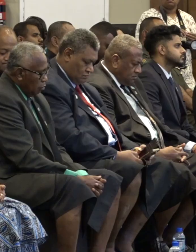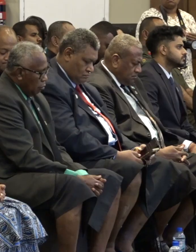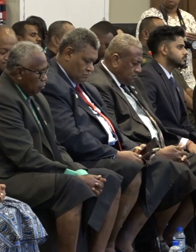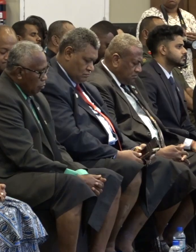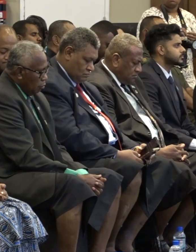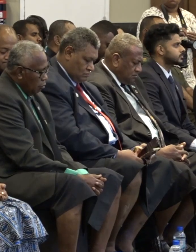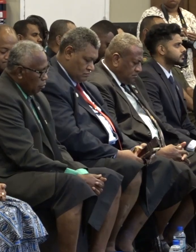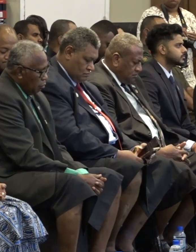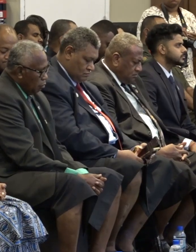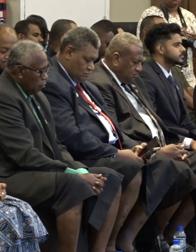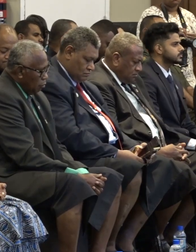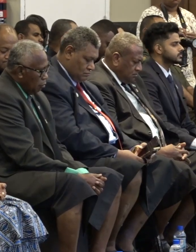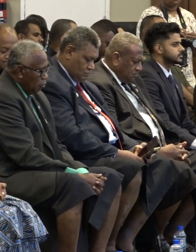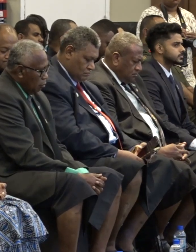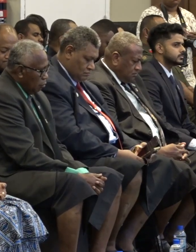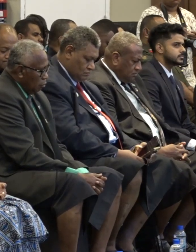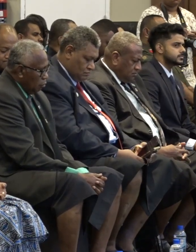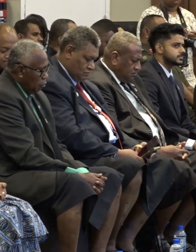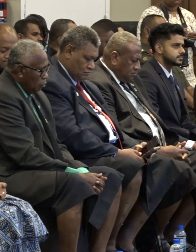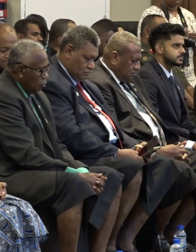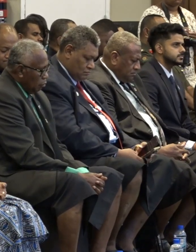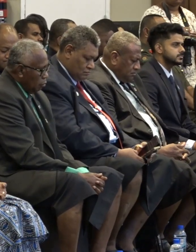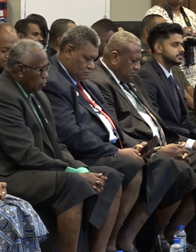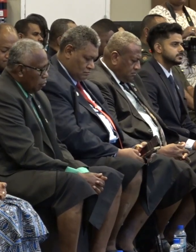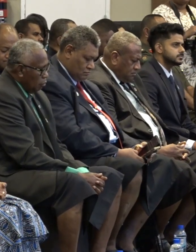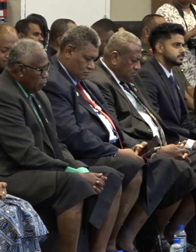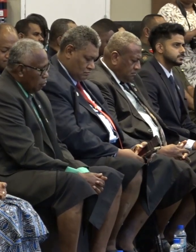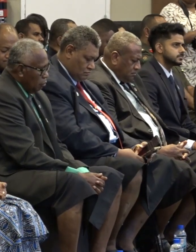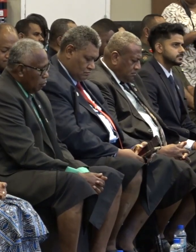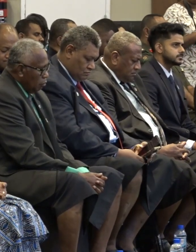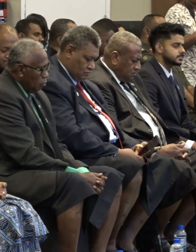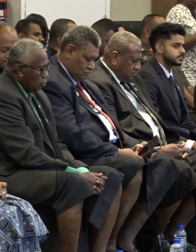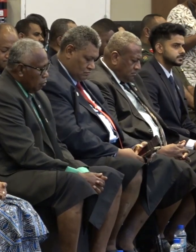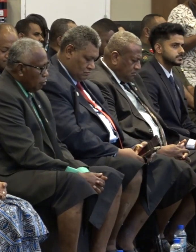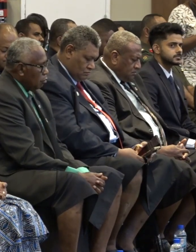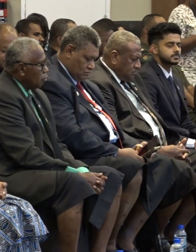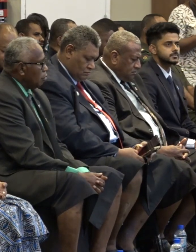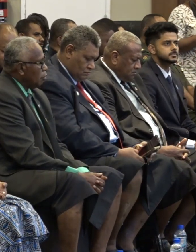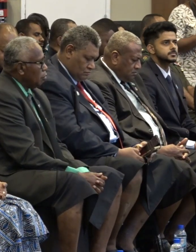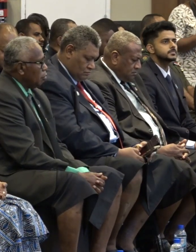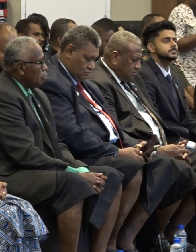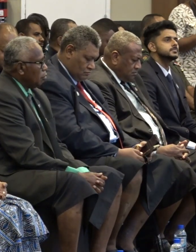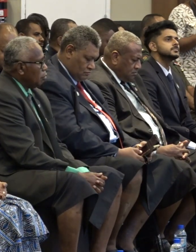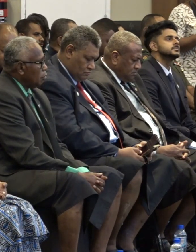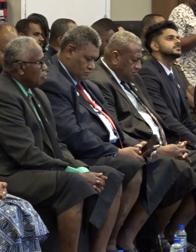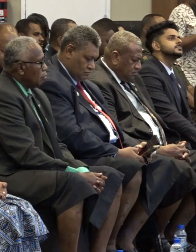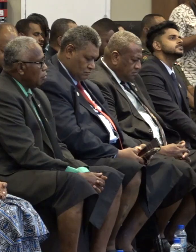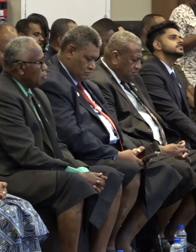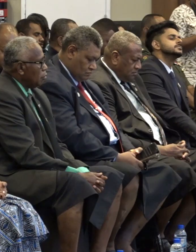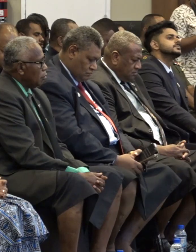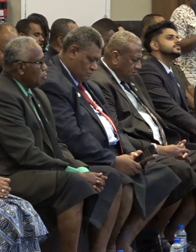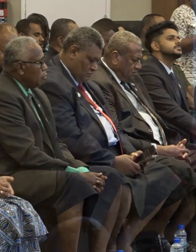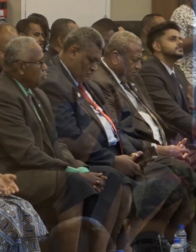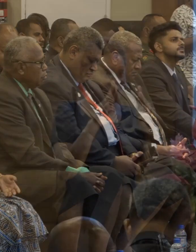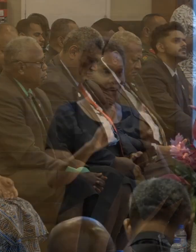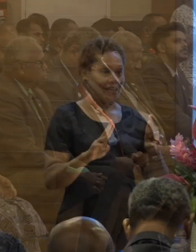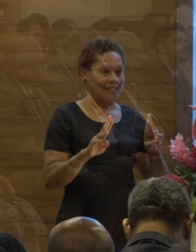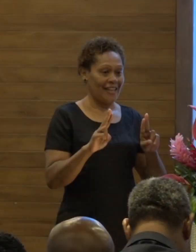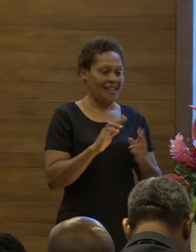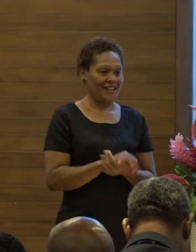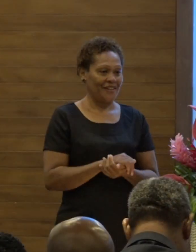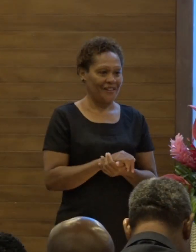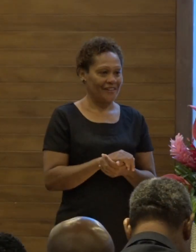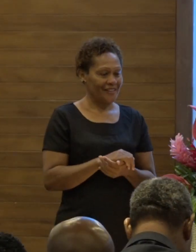Most importantly, I wish to thank the members of the Fiji Disabled People's Federation,